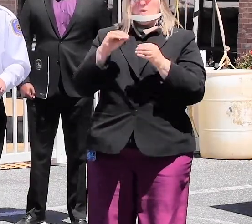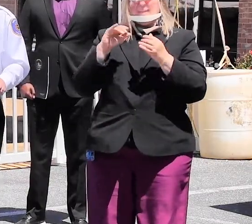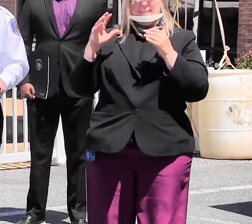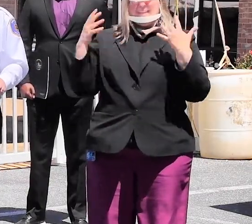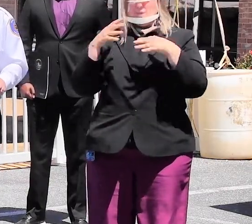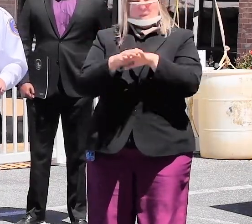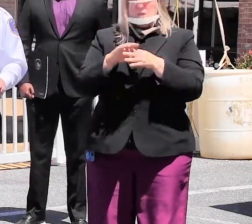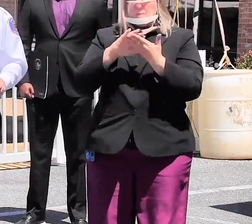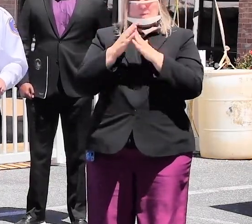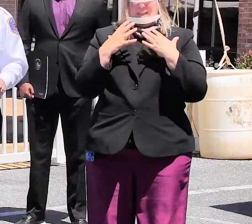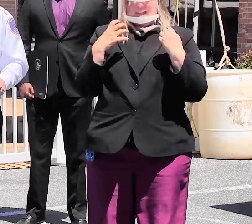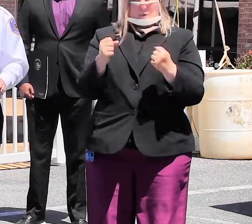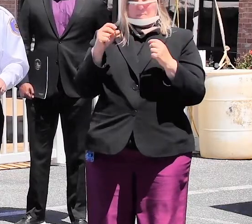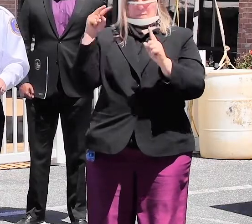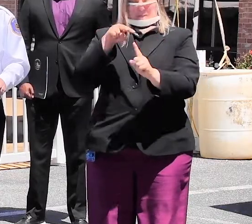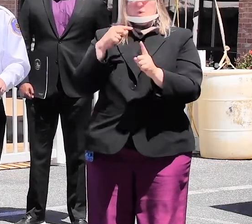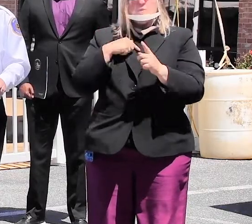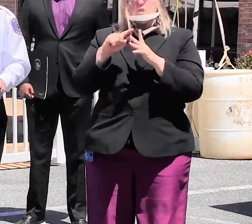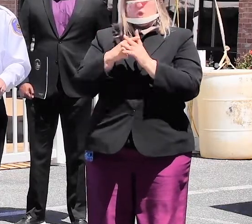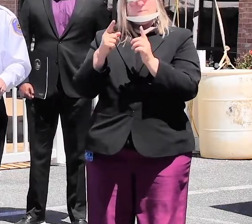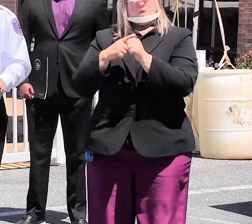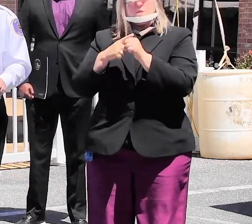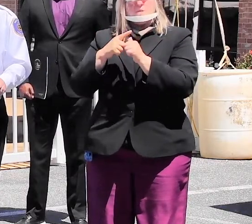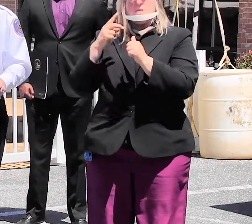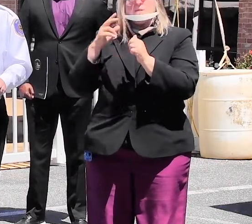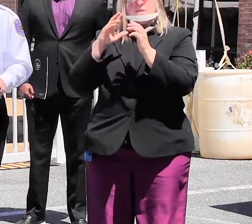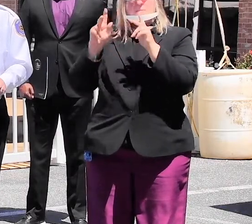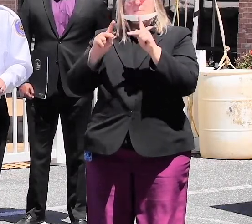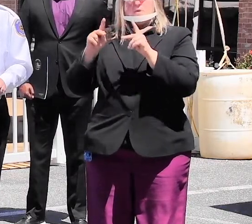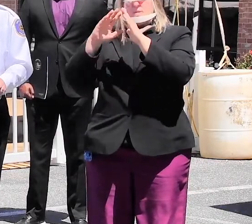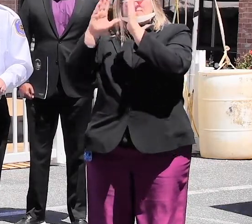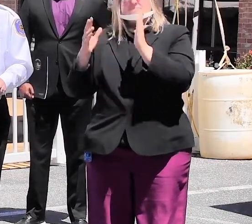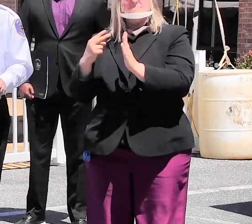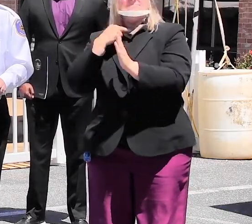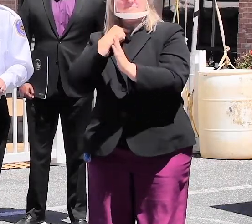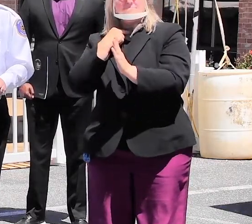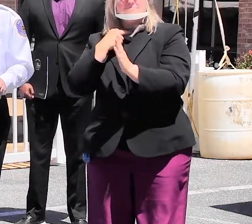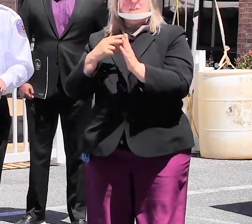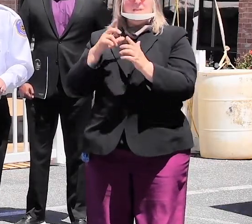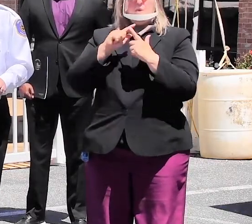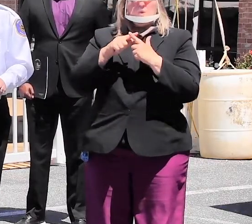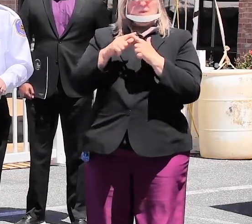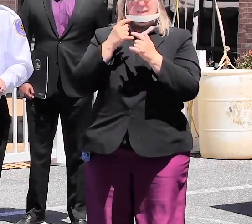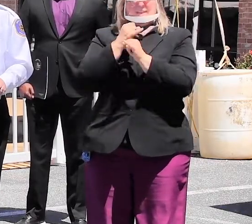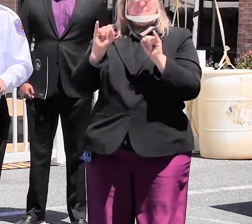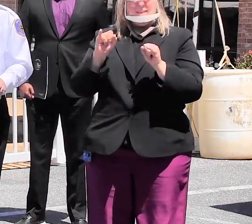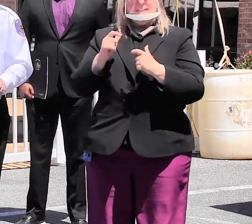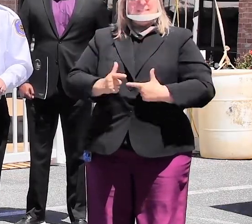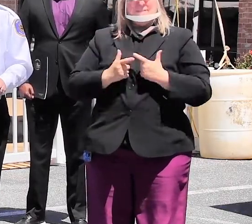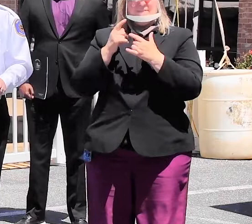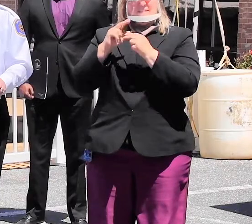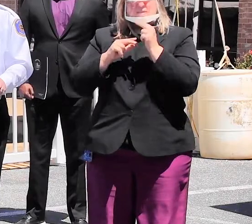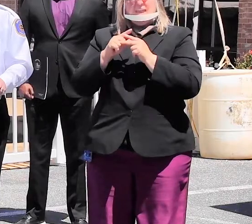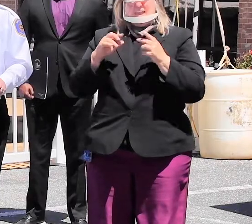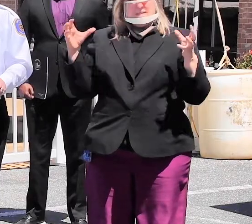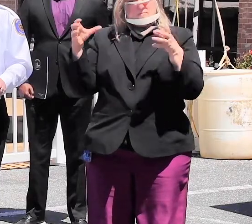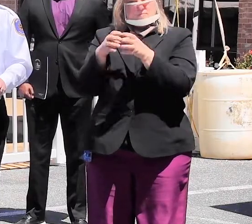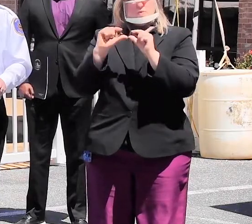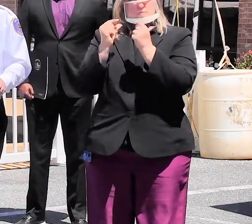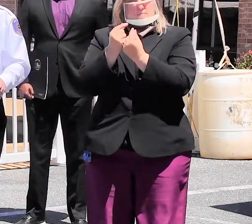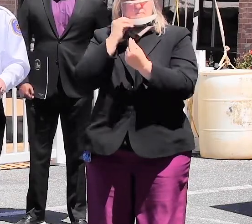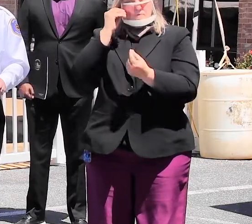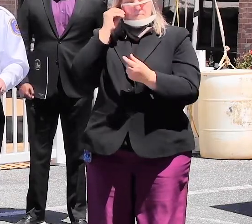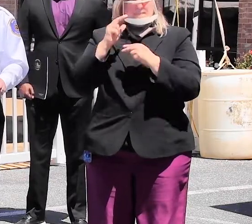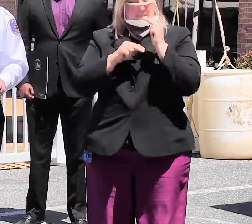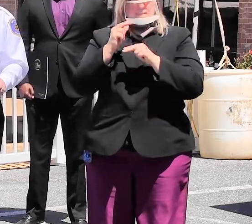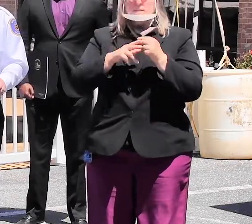perspective, we started with homebound patients, independent living facilities, and congregate living facilities. As we continue